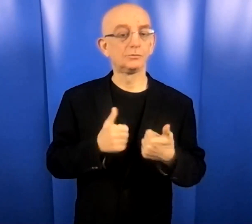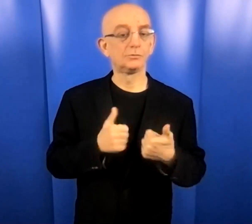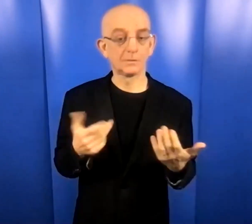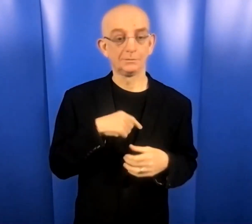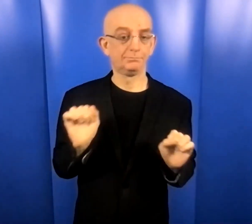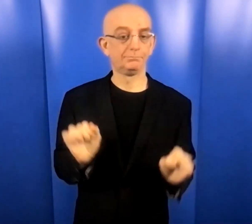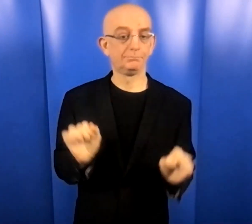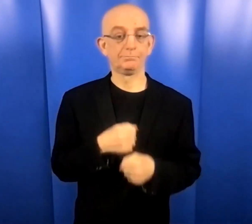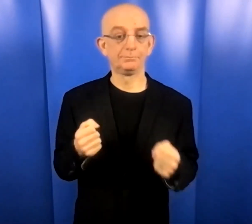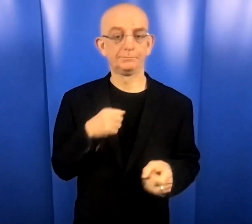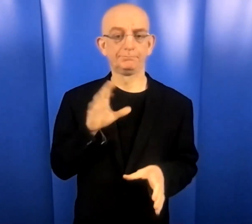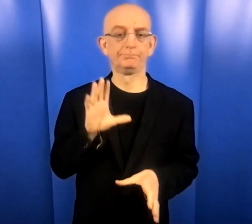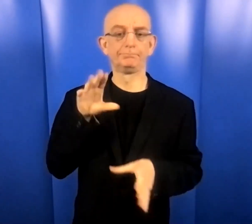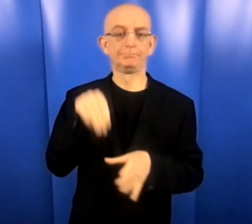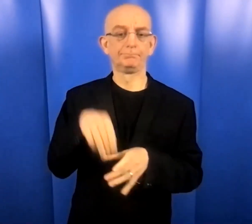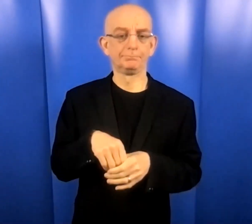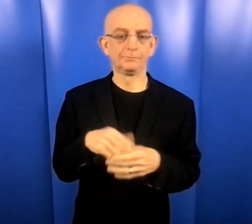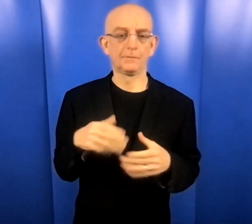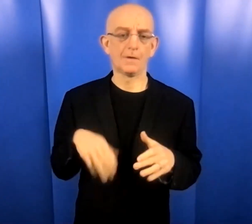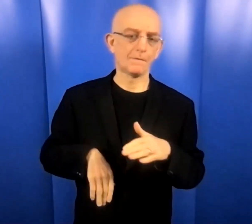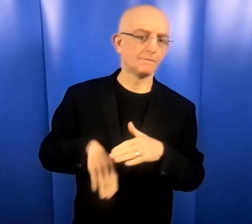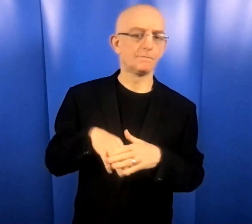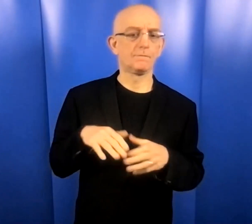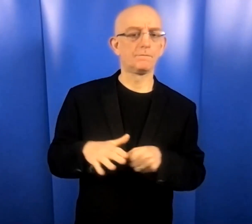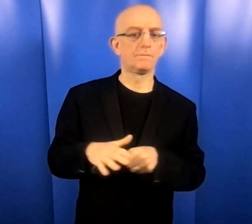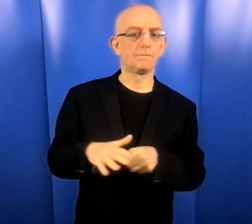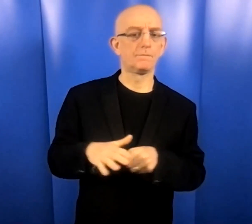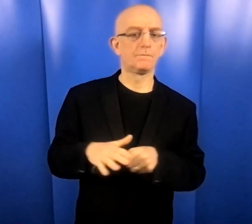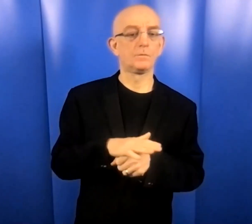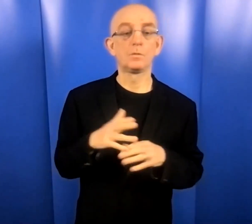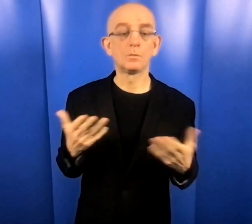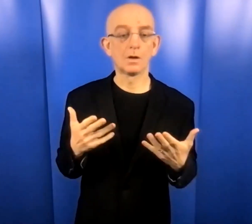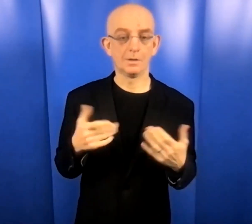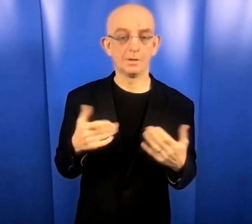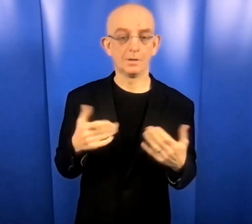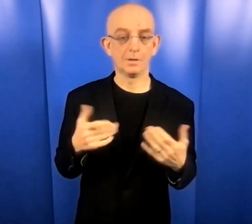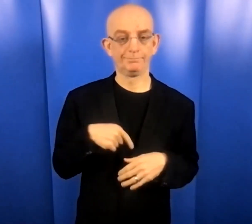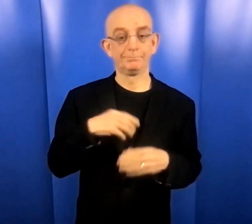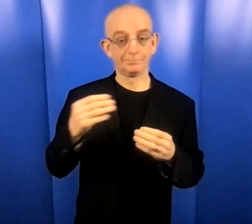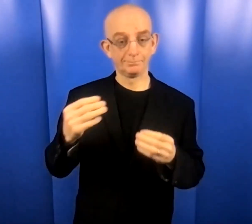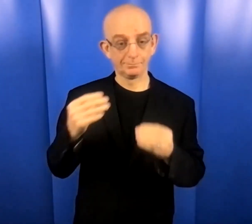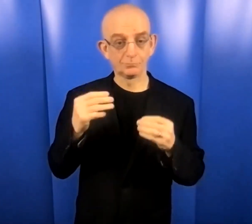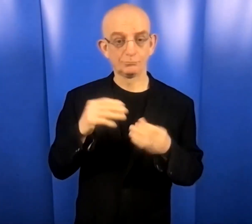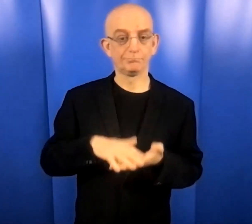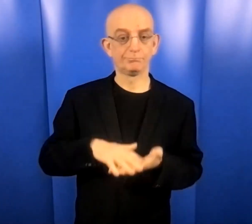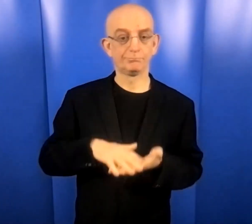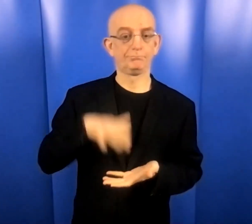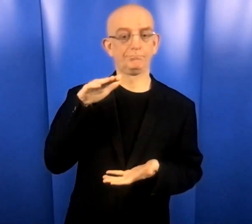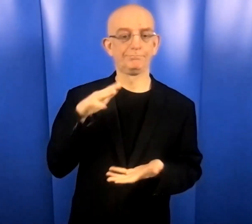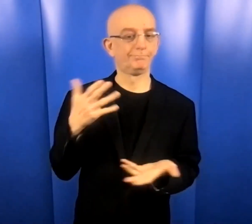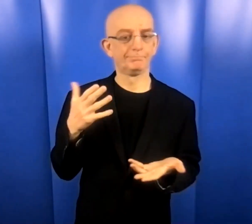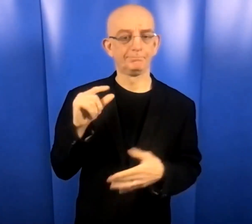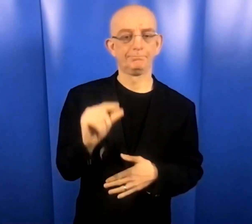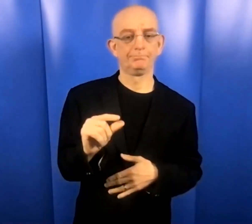of lack of education. As you see, is the long civil war in South